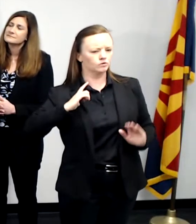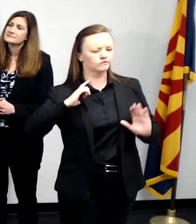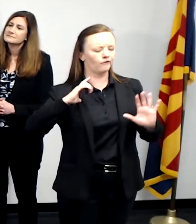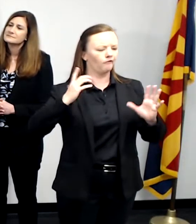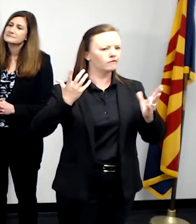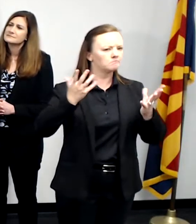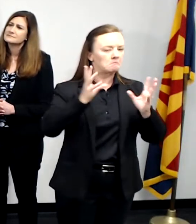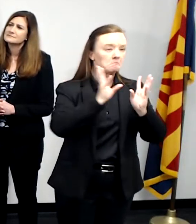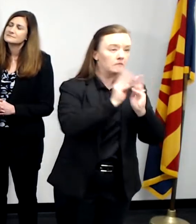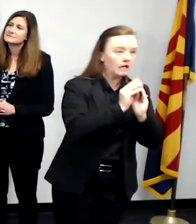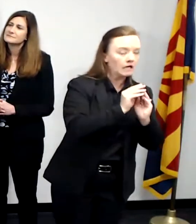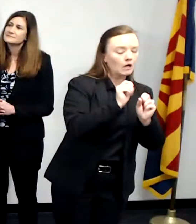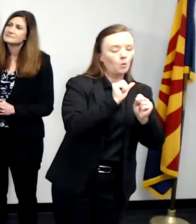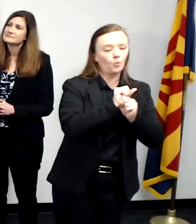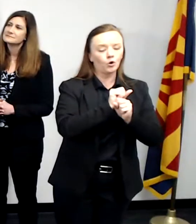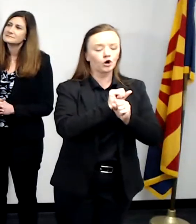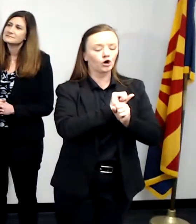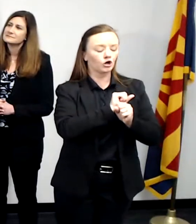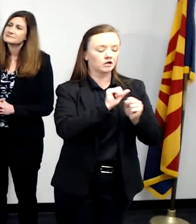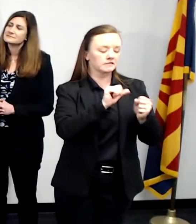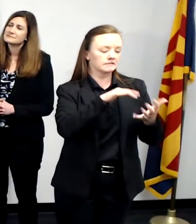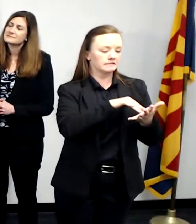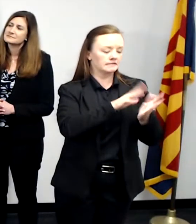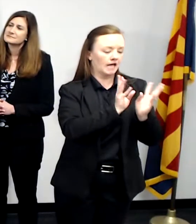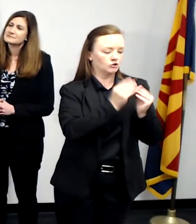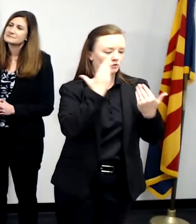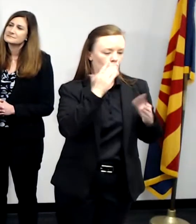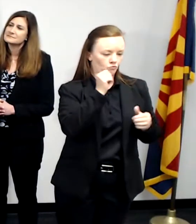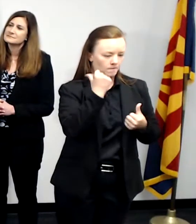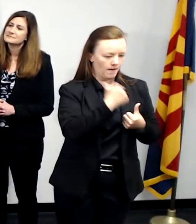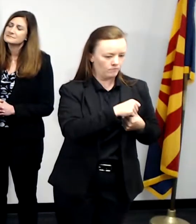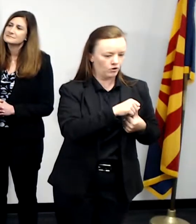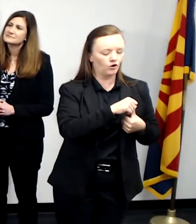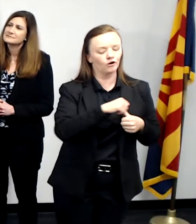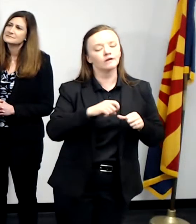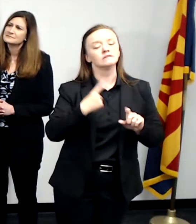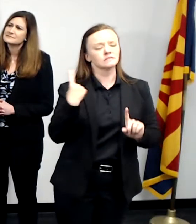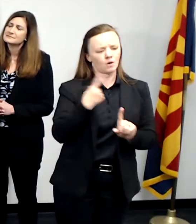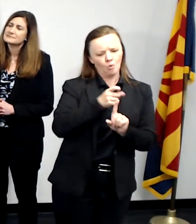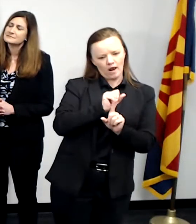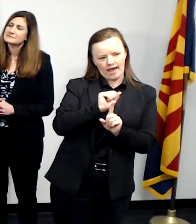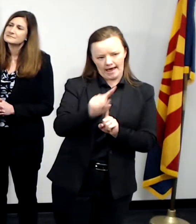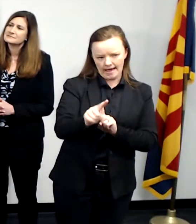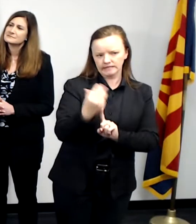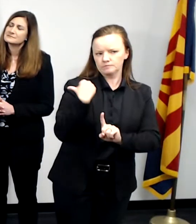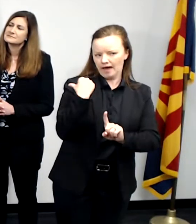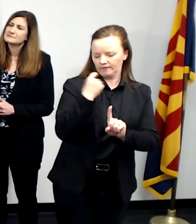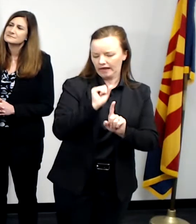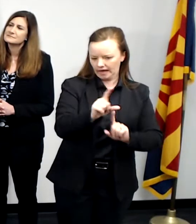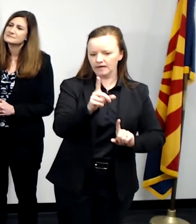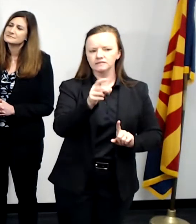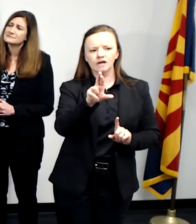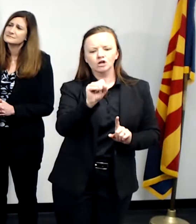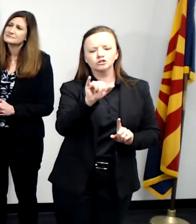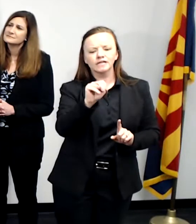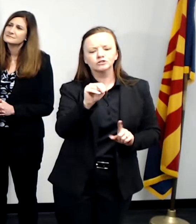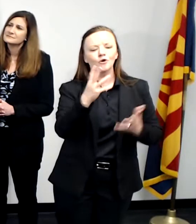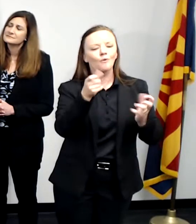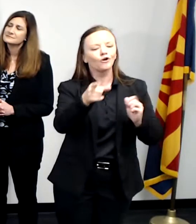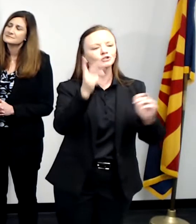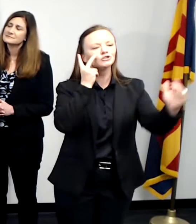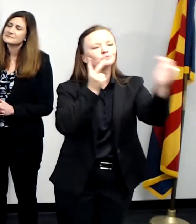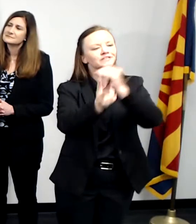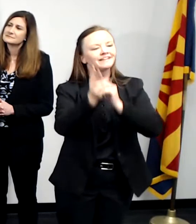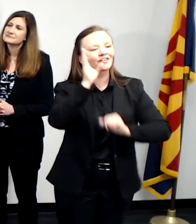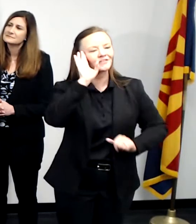work session, but it was, and that Dr. Sunenshine was asked directly about predicting the future, and we know how